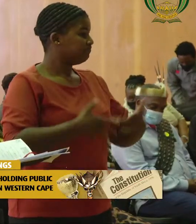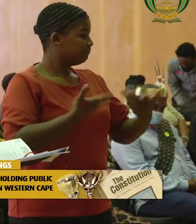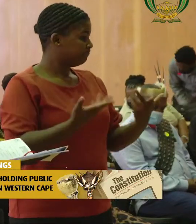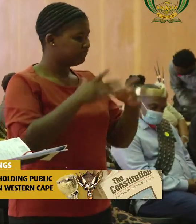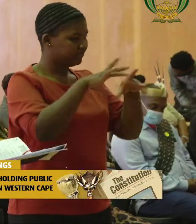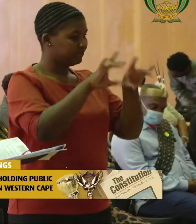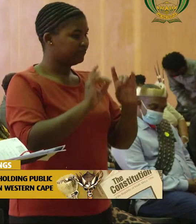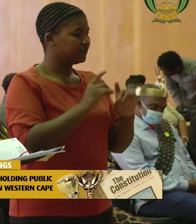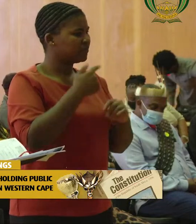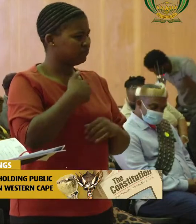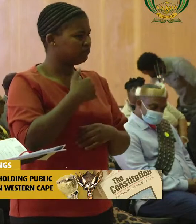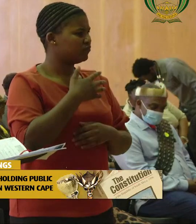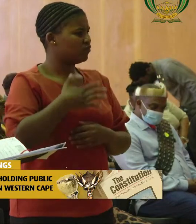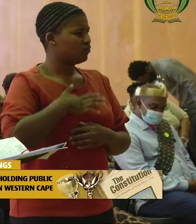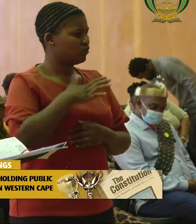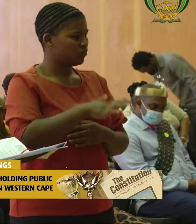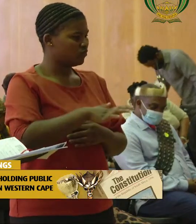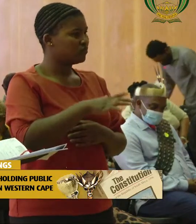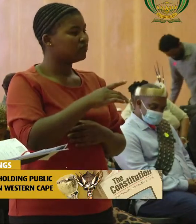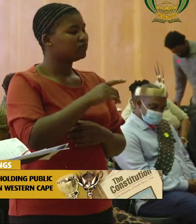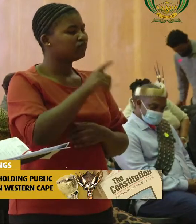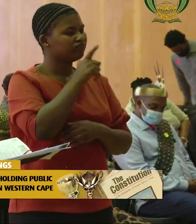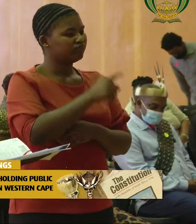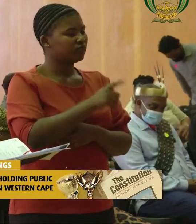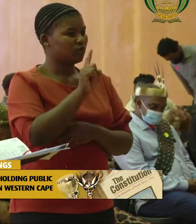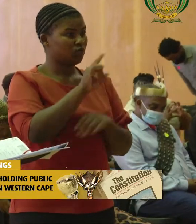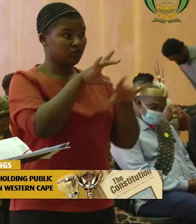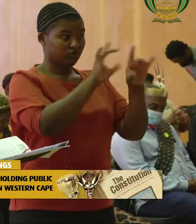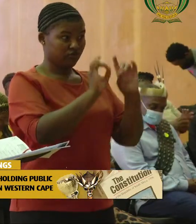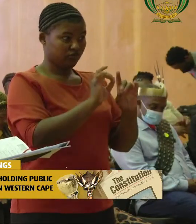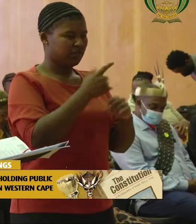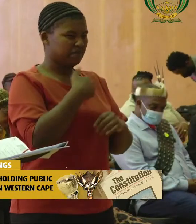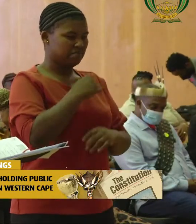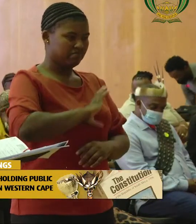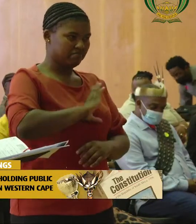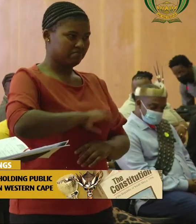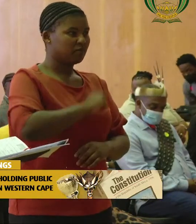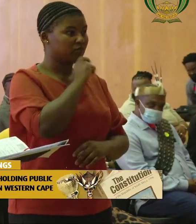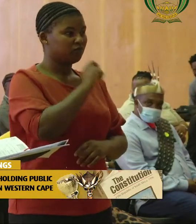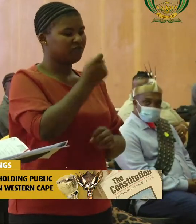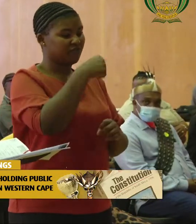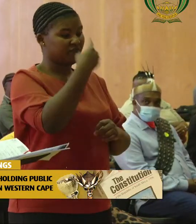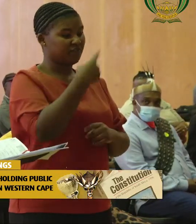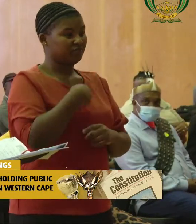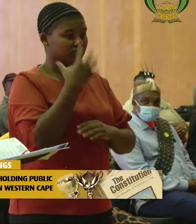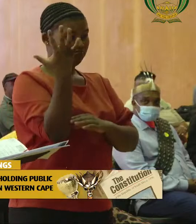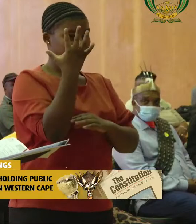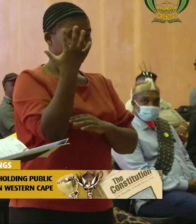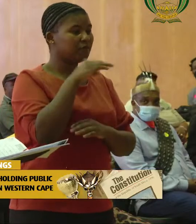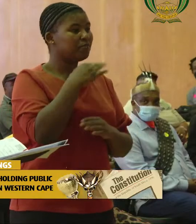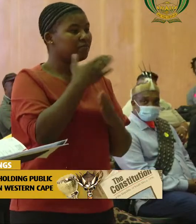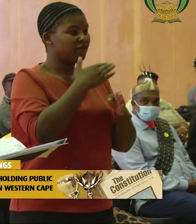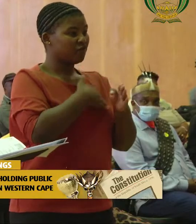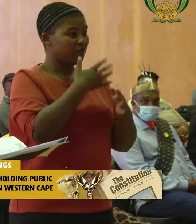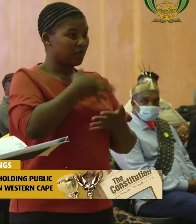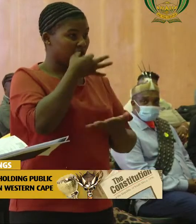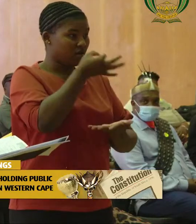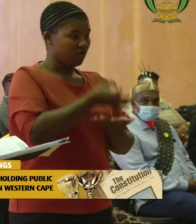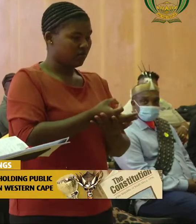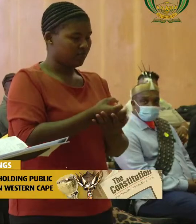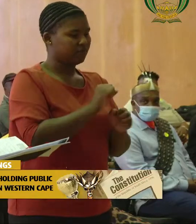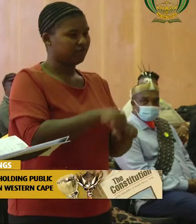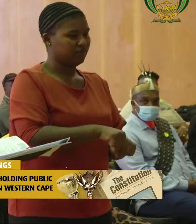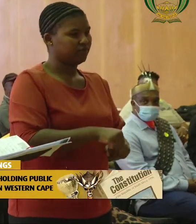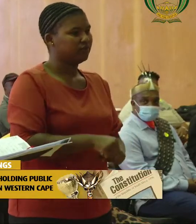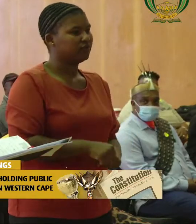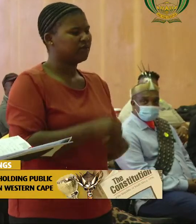Chairperson, I would like to raise a point that pains me first before I make an input on the